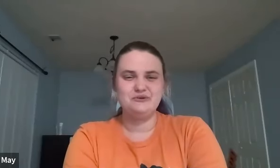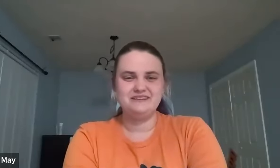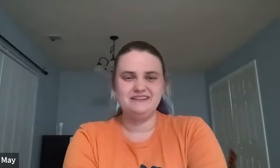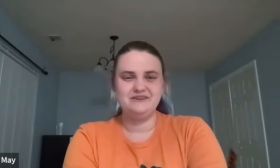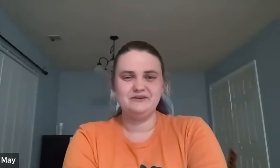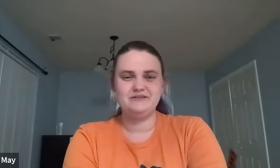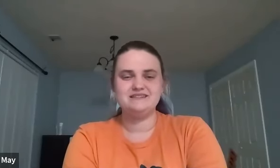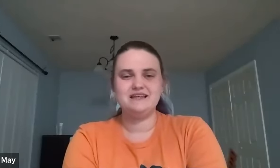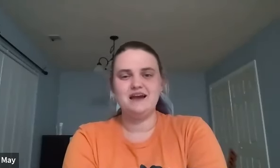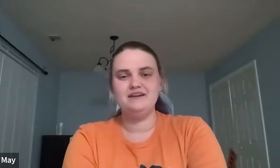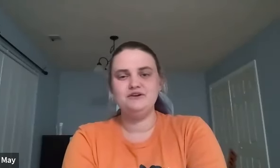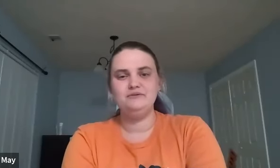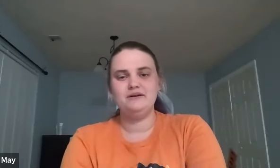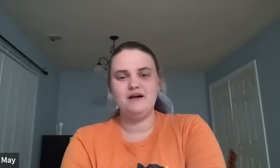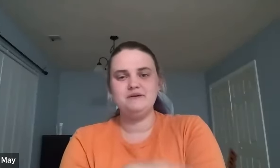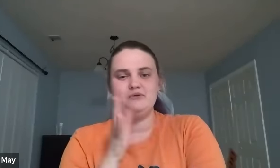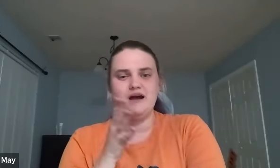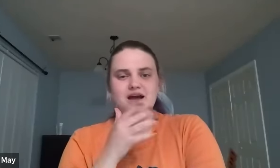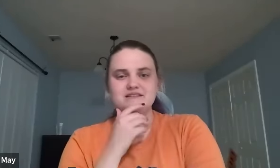to hear, because like I know a lot of people will ask